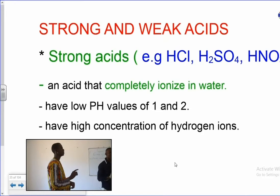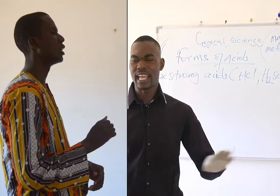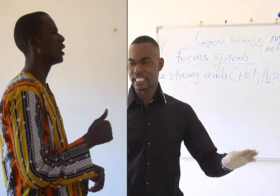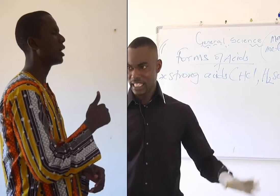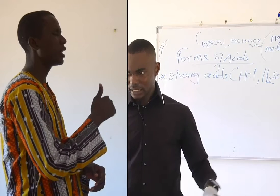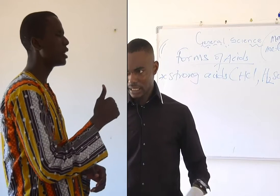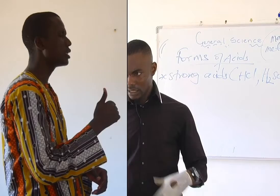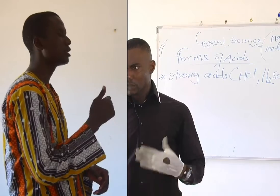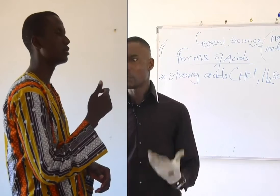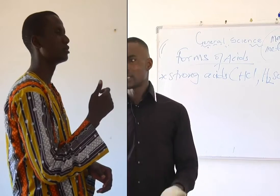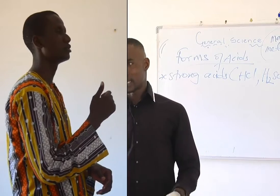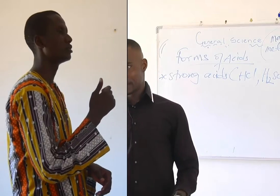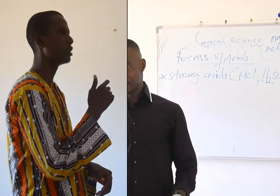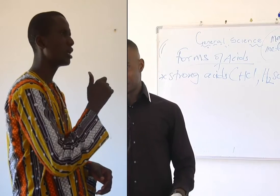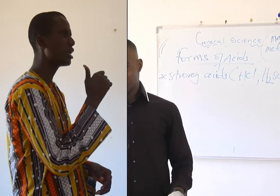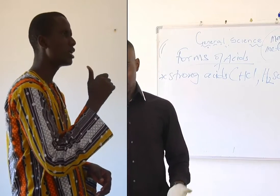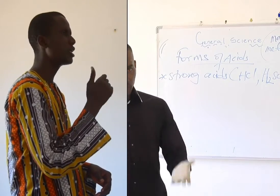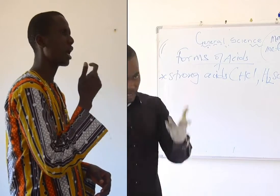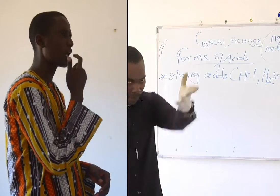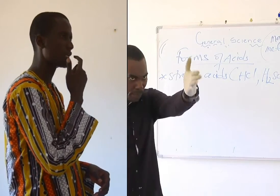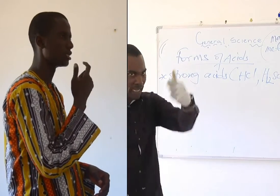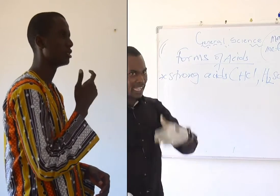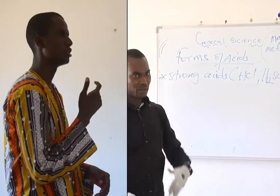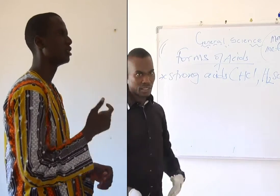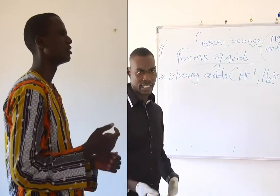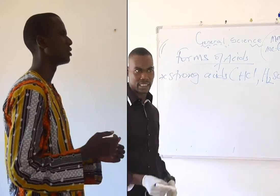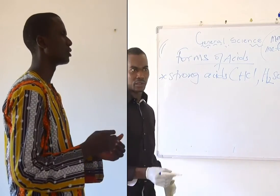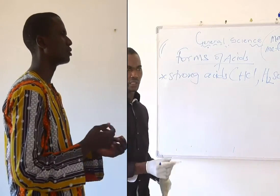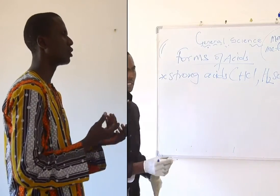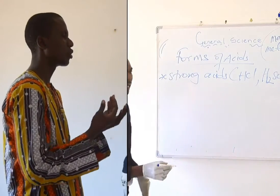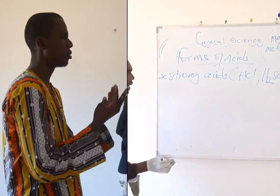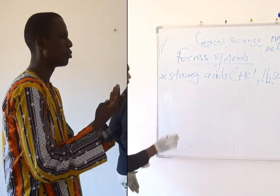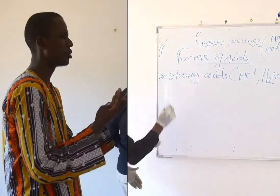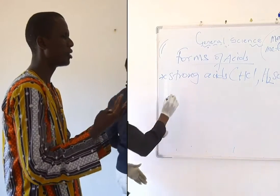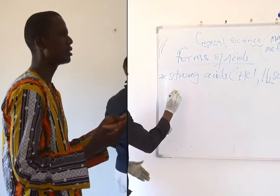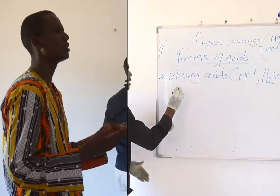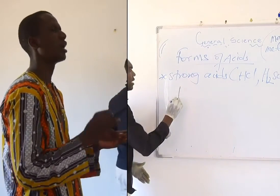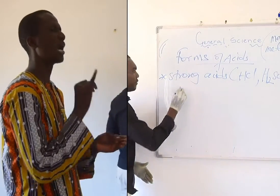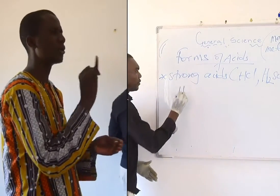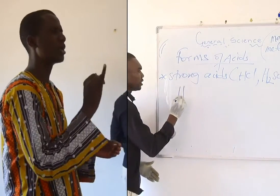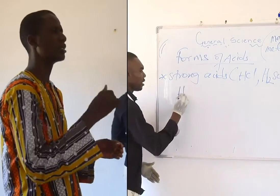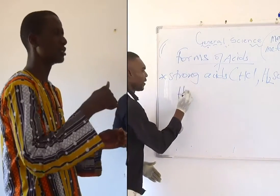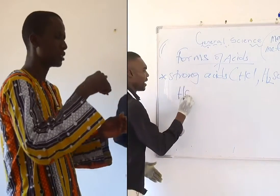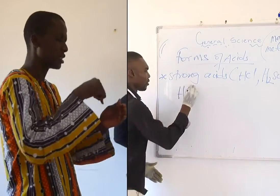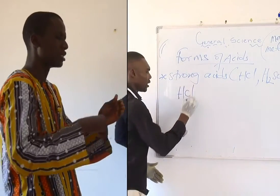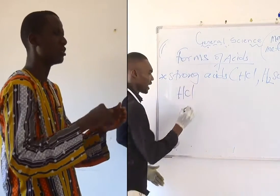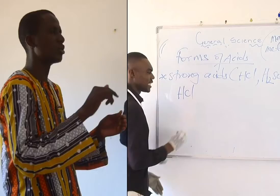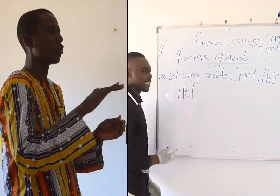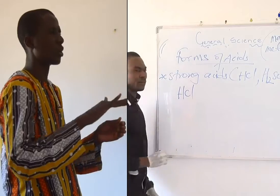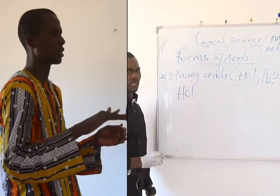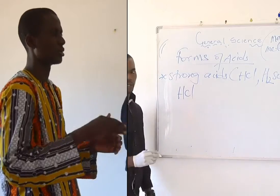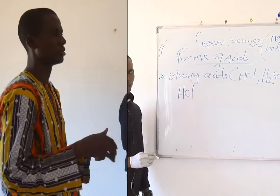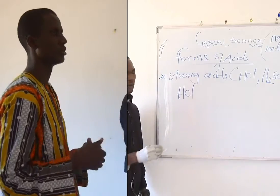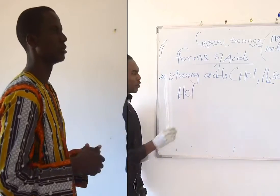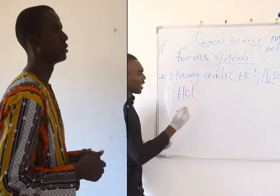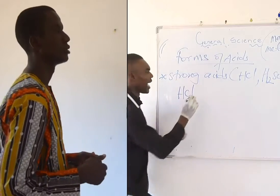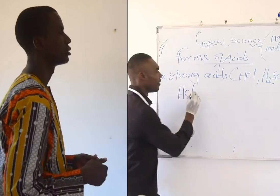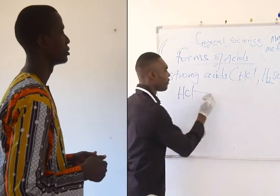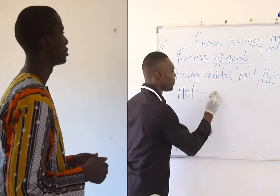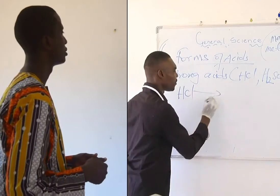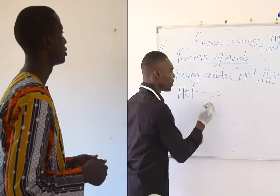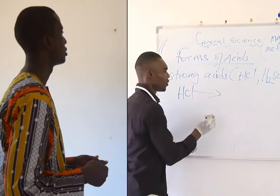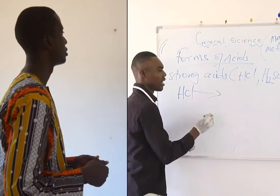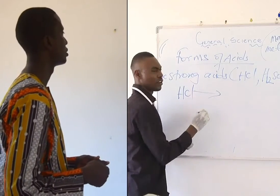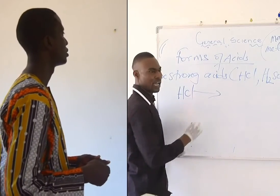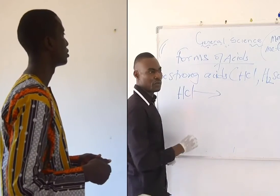Completely ionizes in water. For example, the hydrochloric acid you see there. If you dissolve hydrochloric acid in water, what are you going to